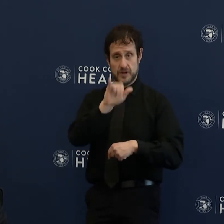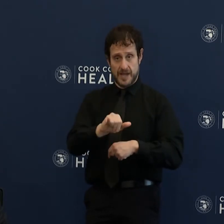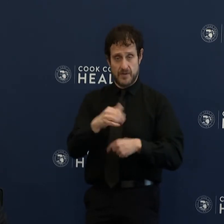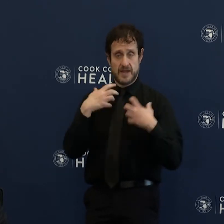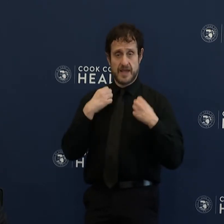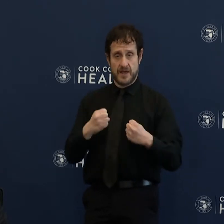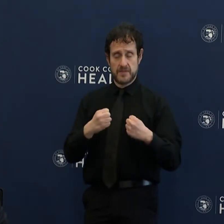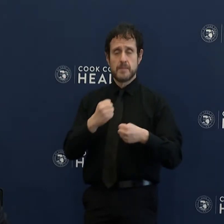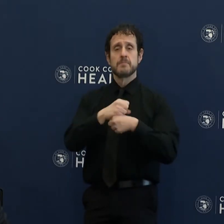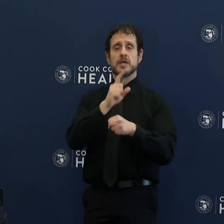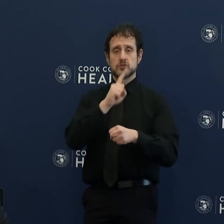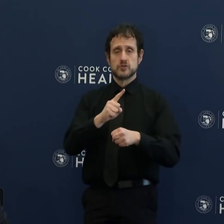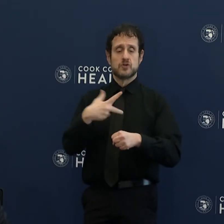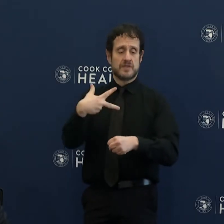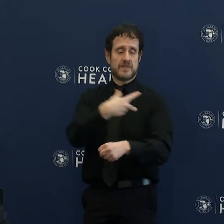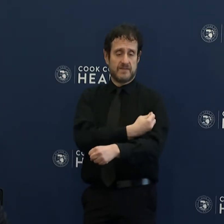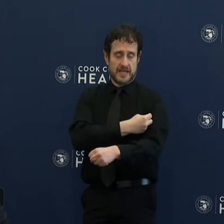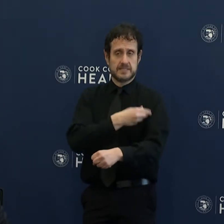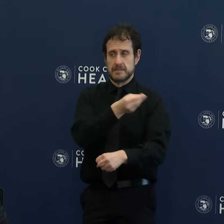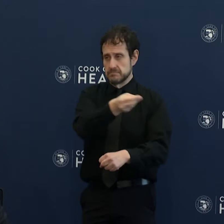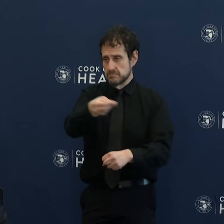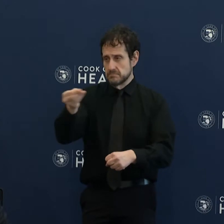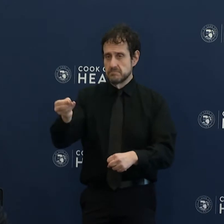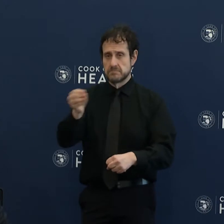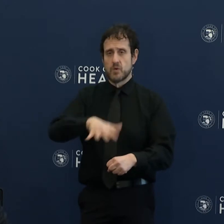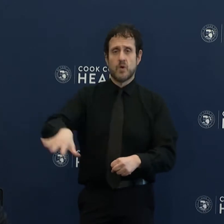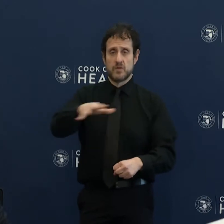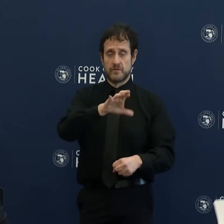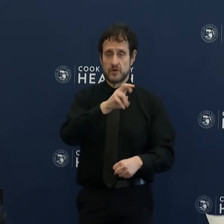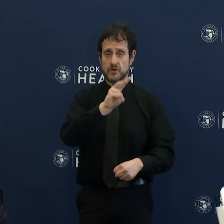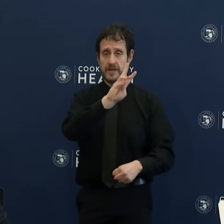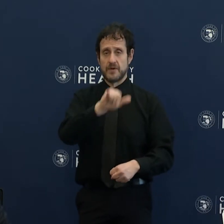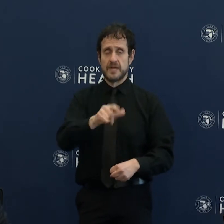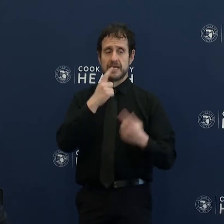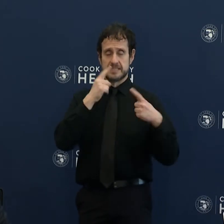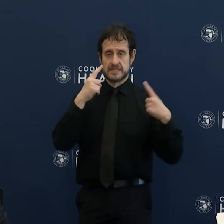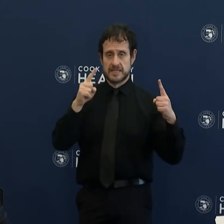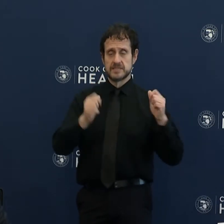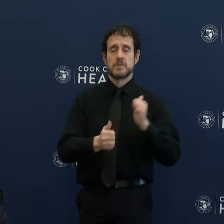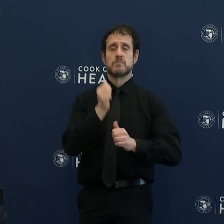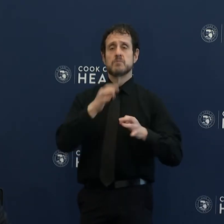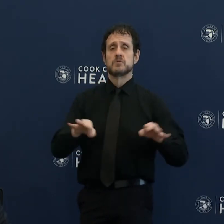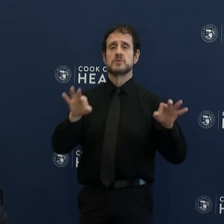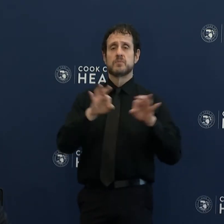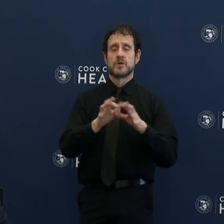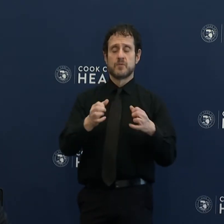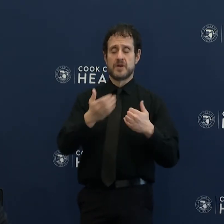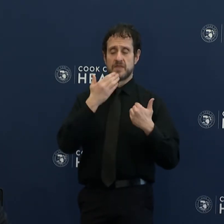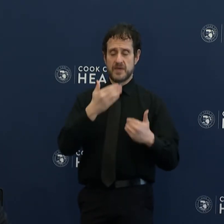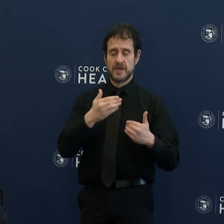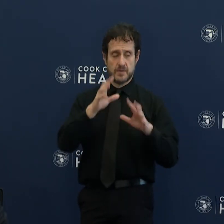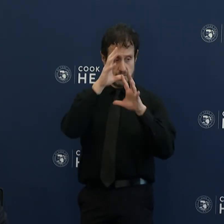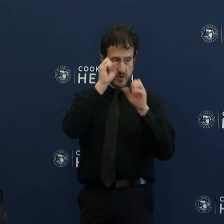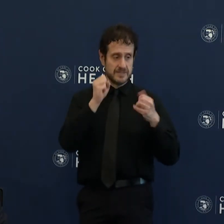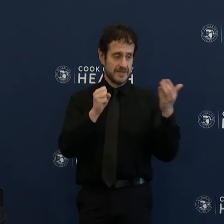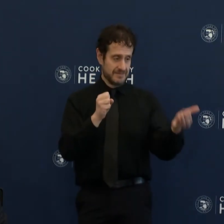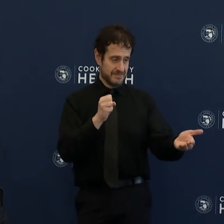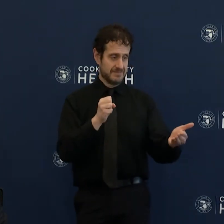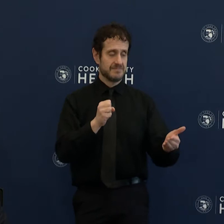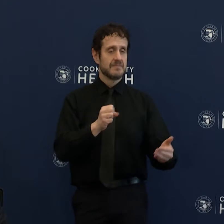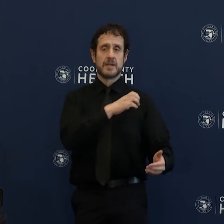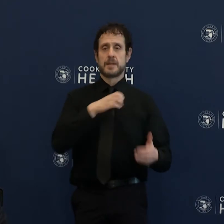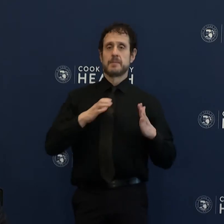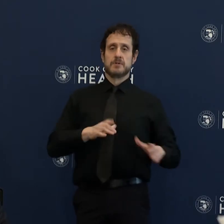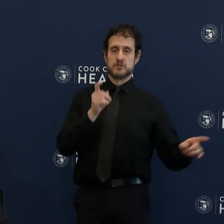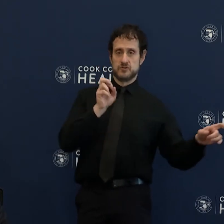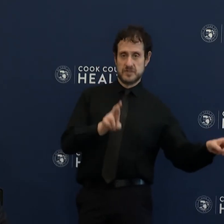that the distribution of the vaccine to Cook County is a success. And most of all, I also want to thank President Preckwinkle, Commissioner Deere,